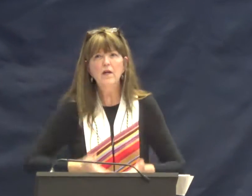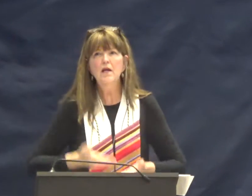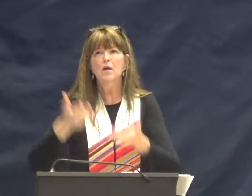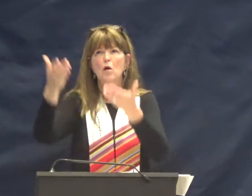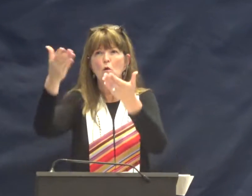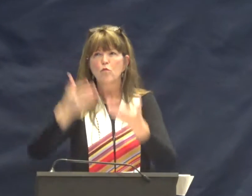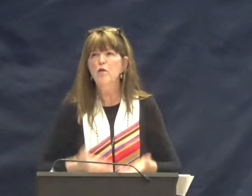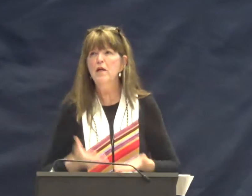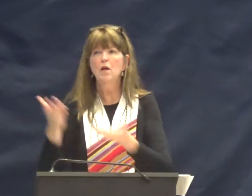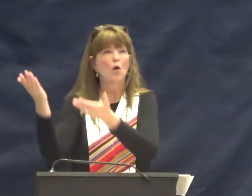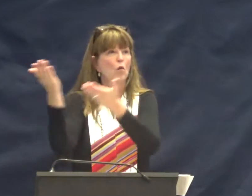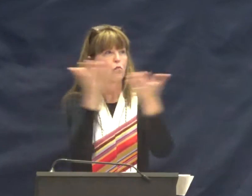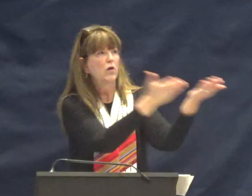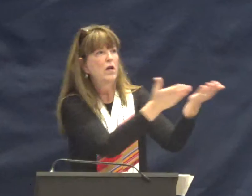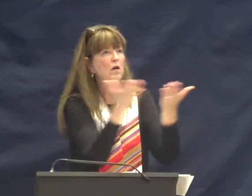And you know, where the people